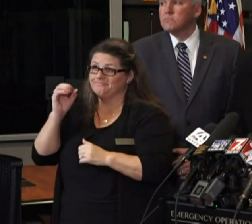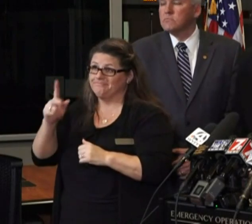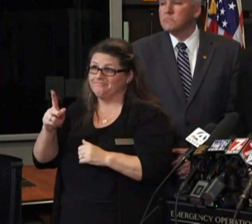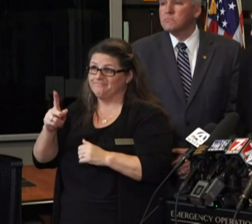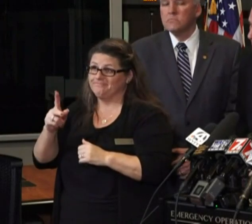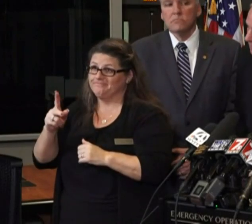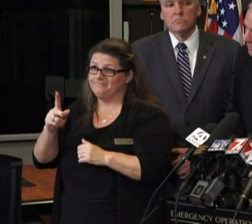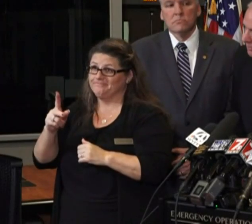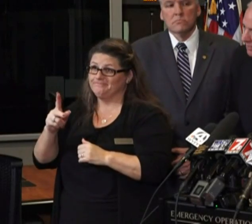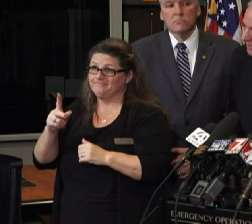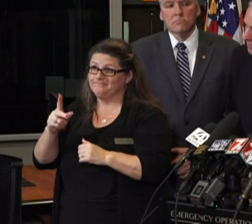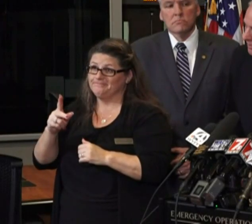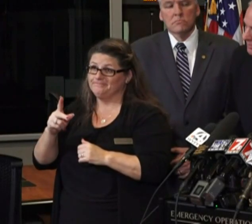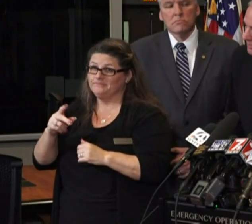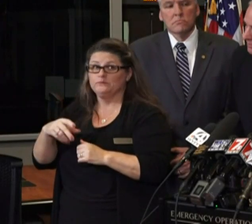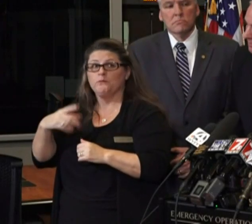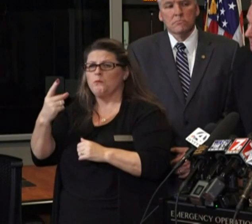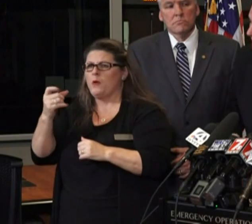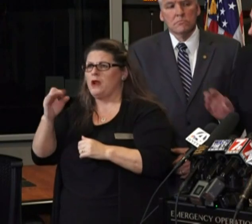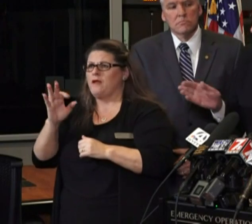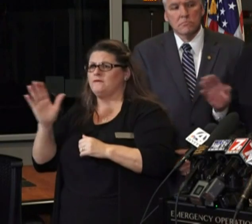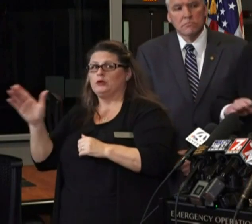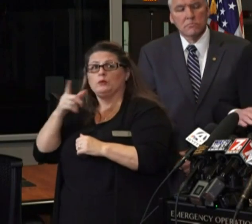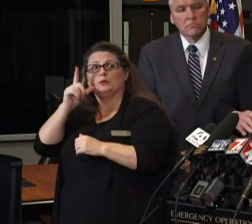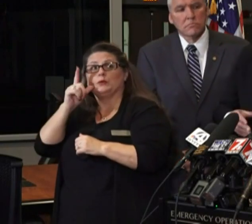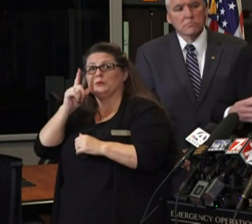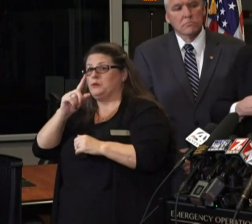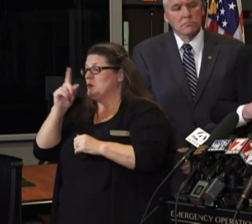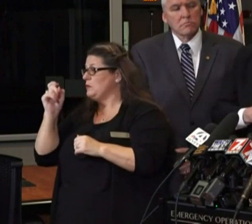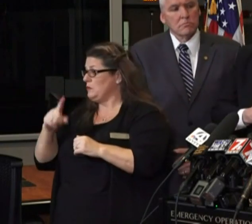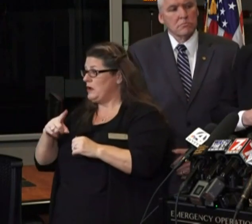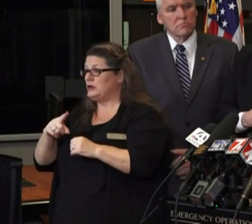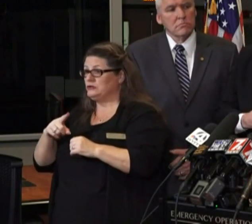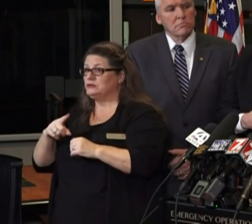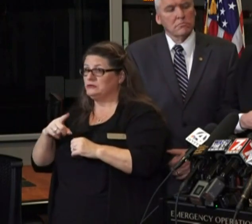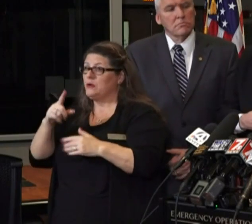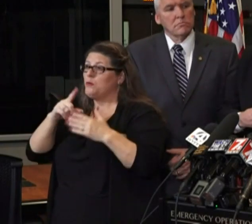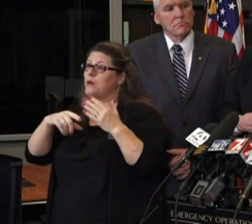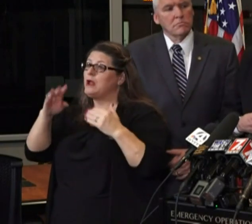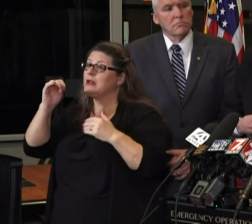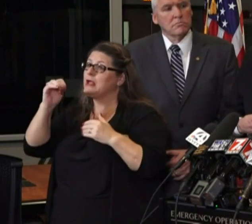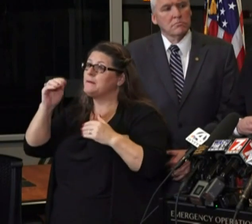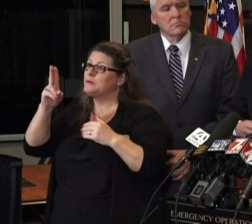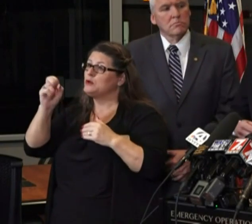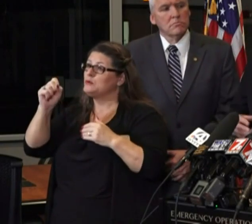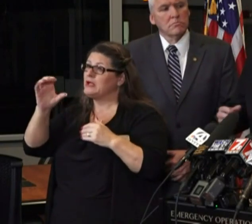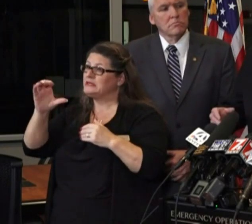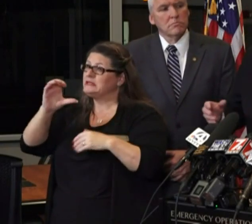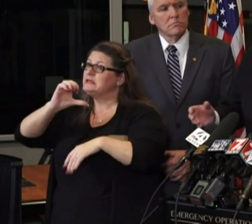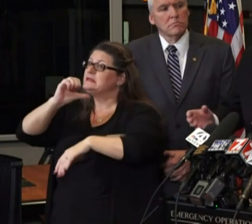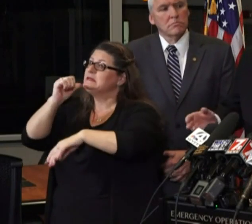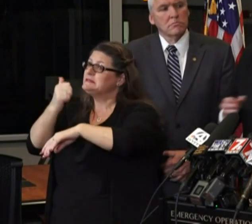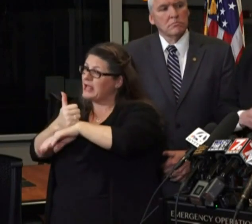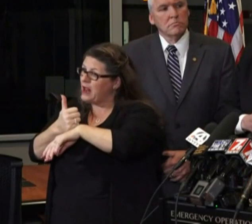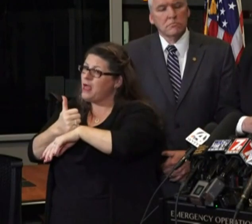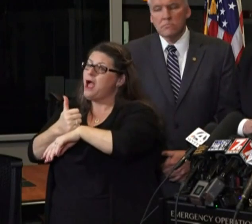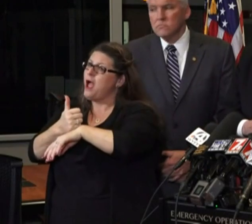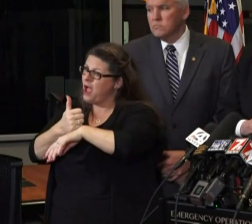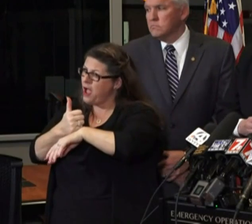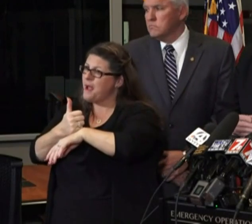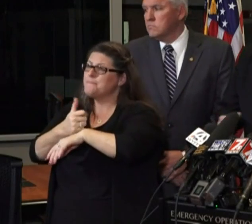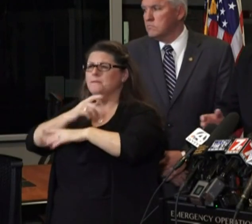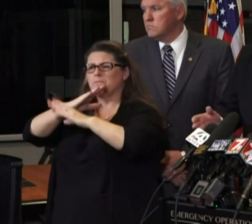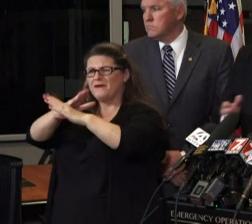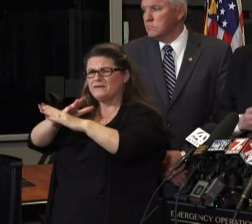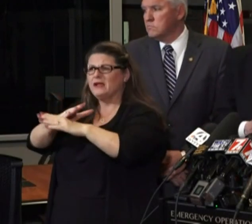But go to one of your earlier questions about this, what MUSC has set up does eliminate a trip to the